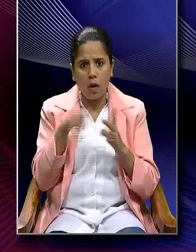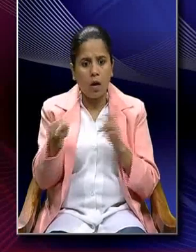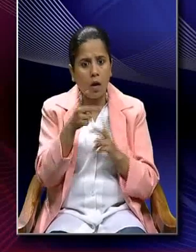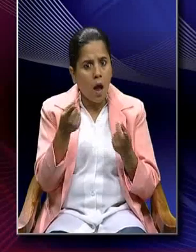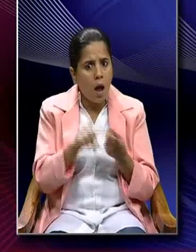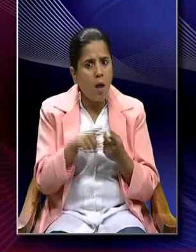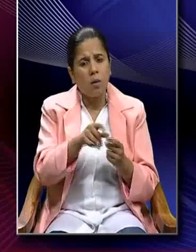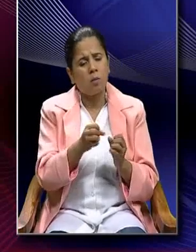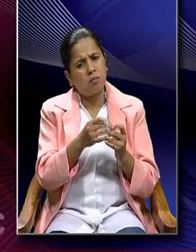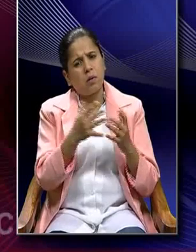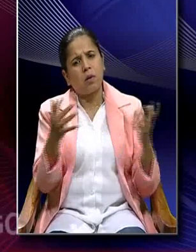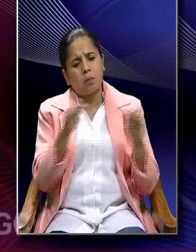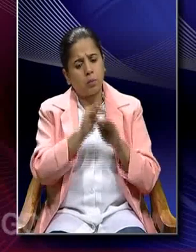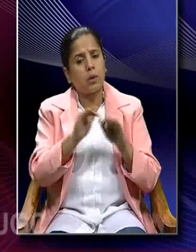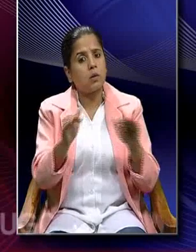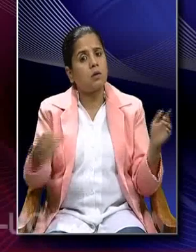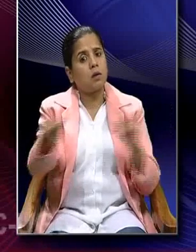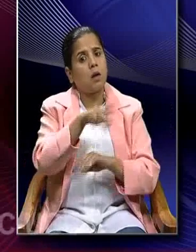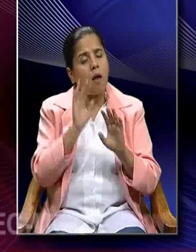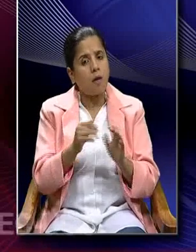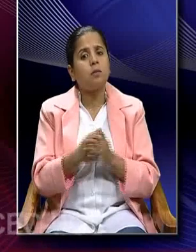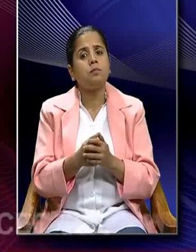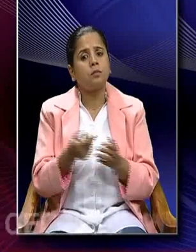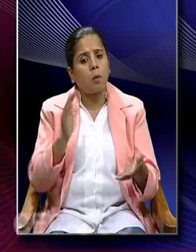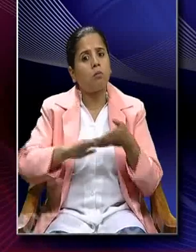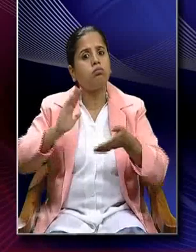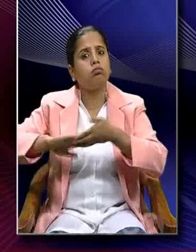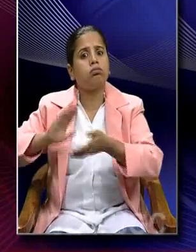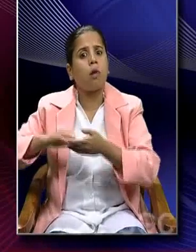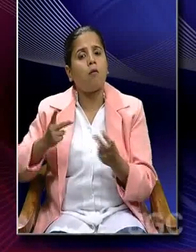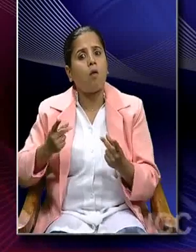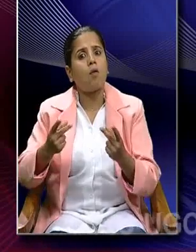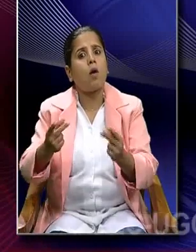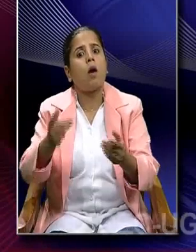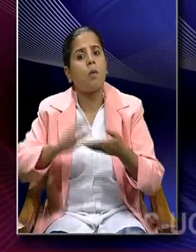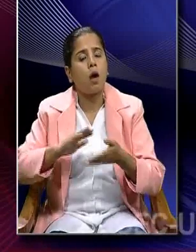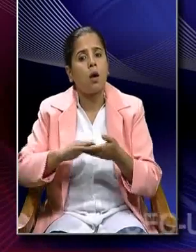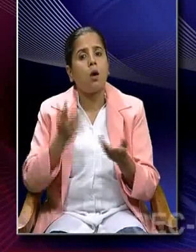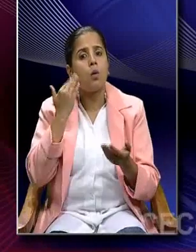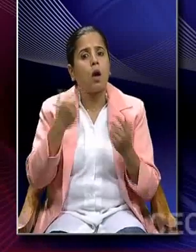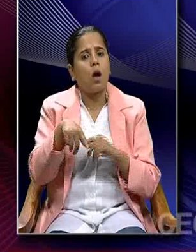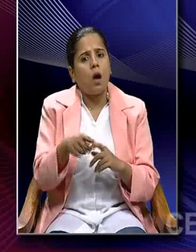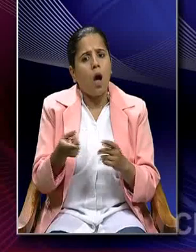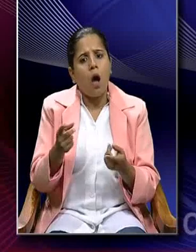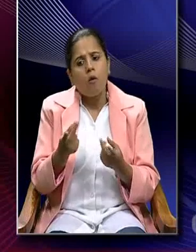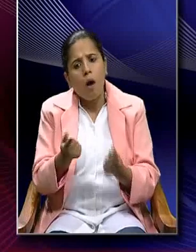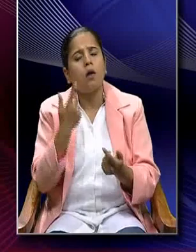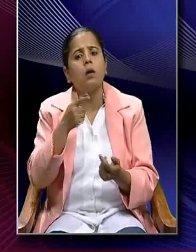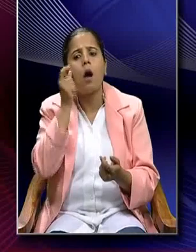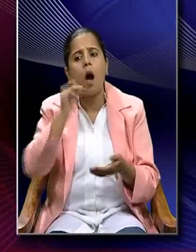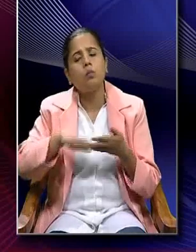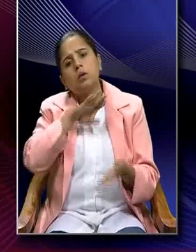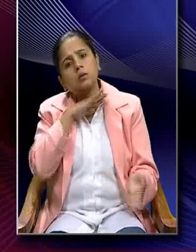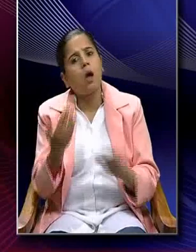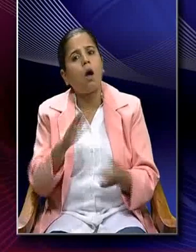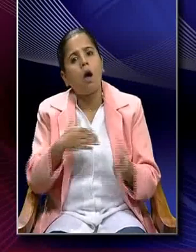a large number of children, getting married very early, becoming widows very early, and